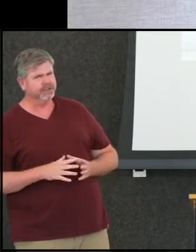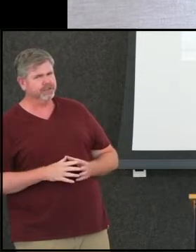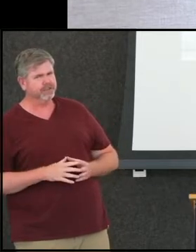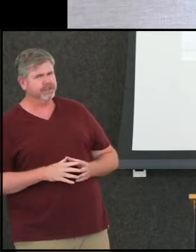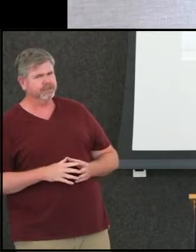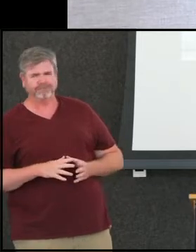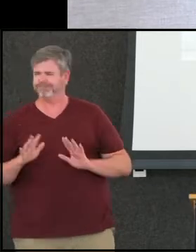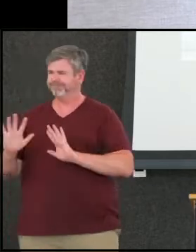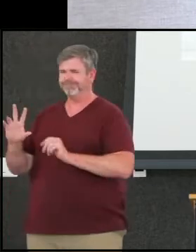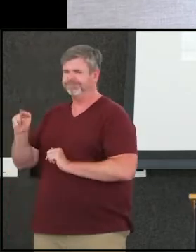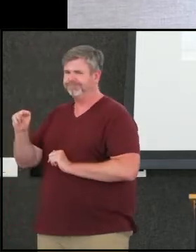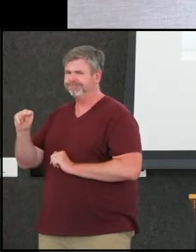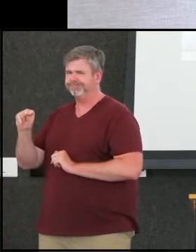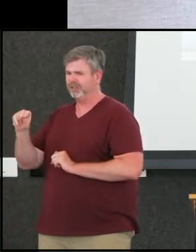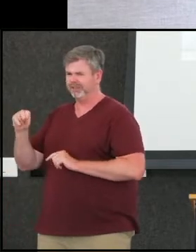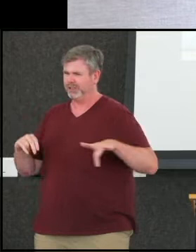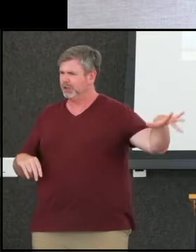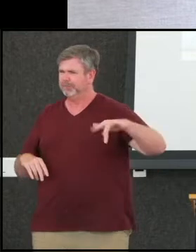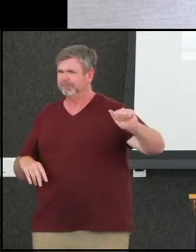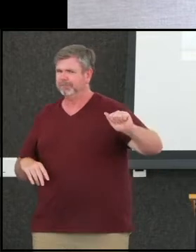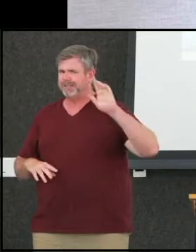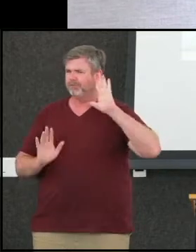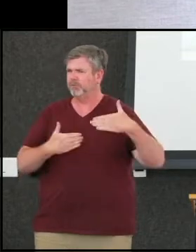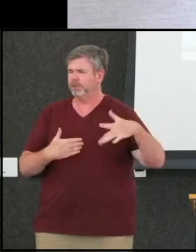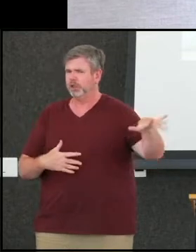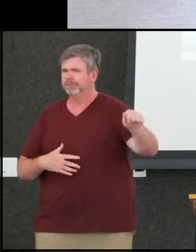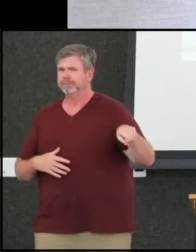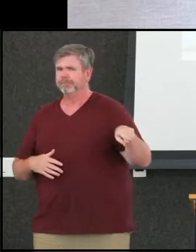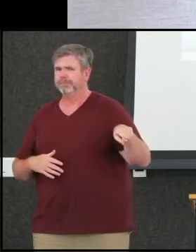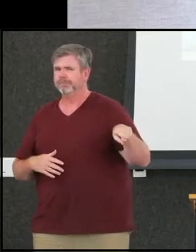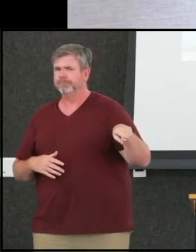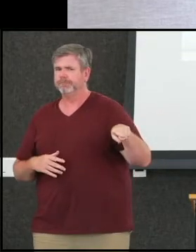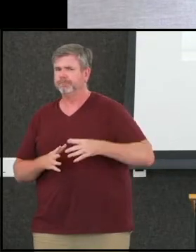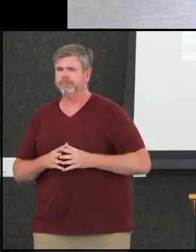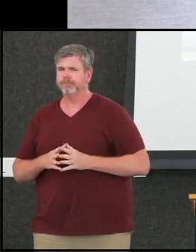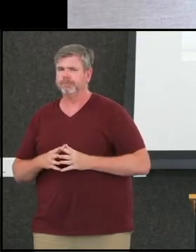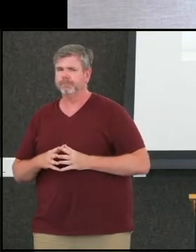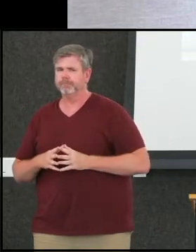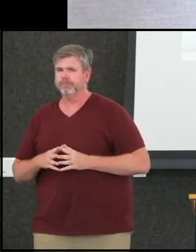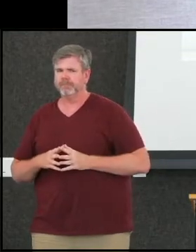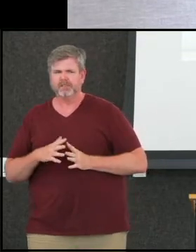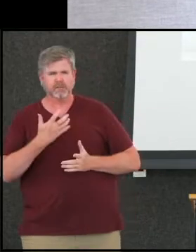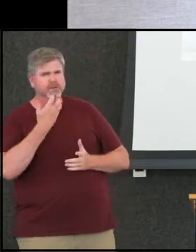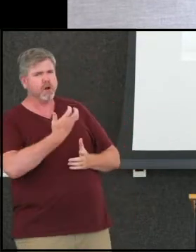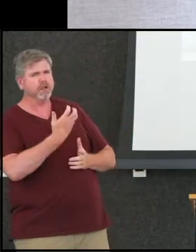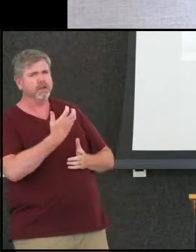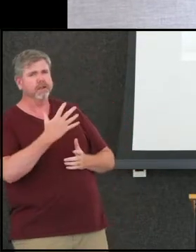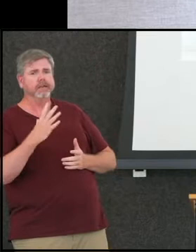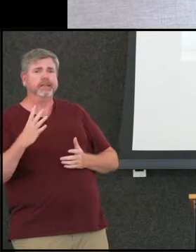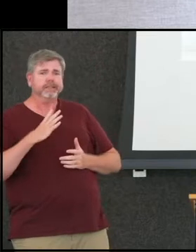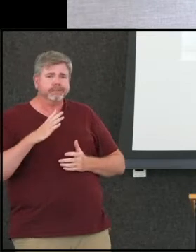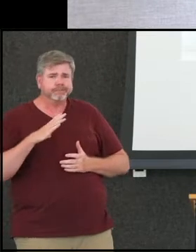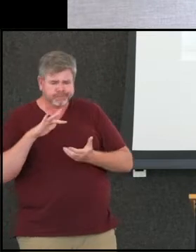"No, Colin's not in bed." And he said, "Well, call him." So I picked my phone